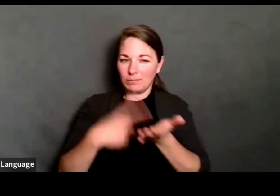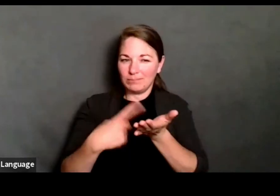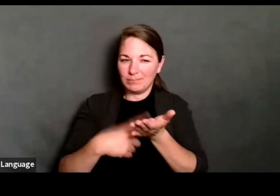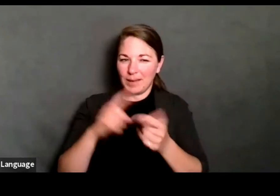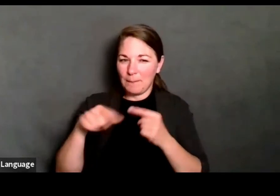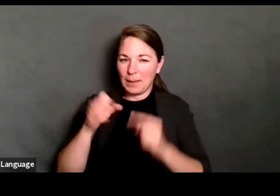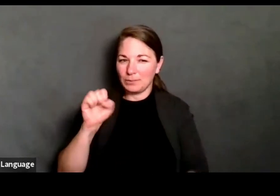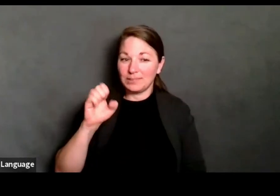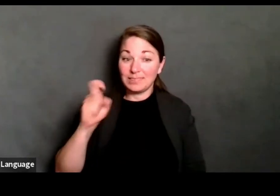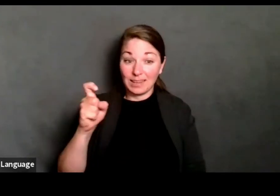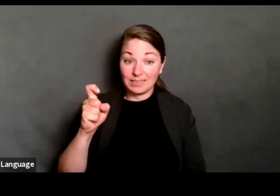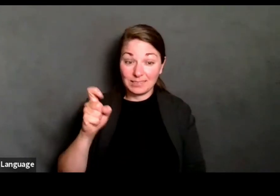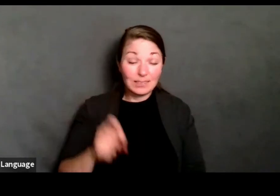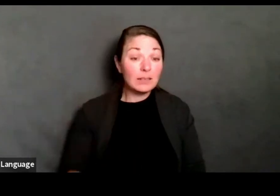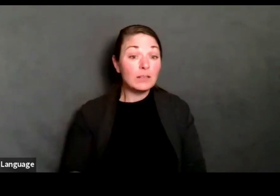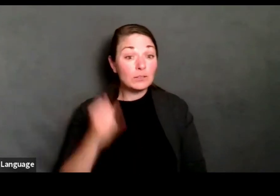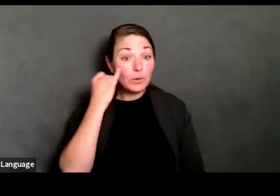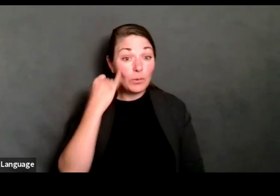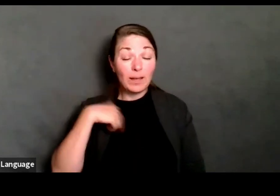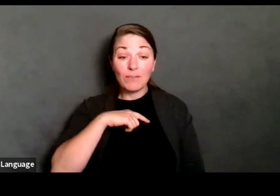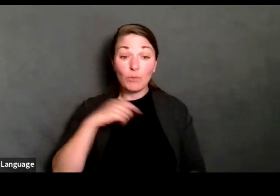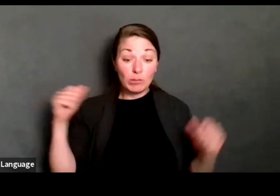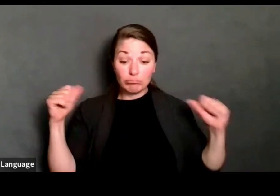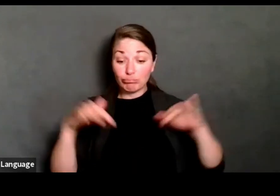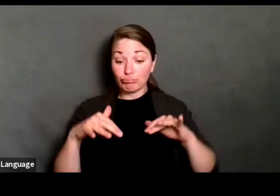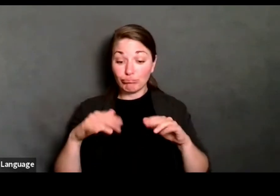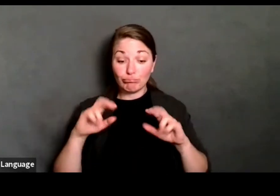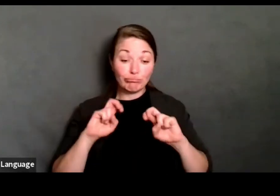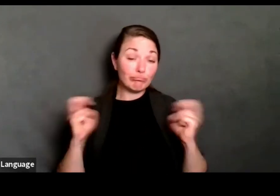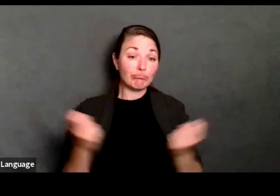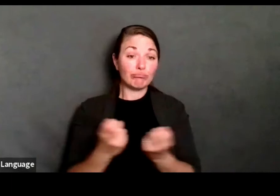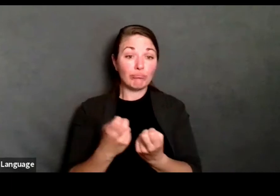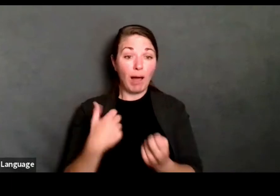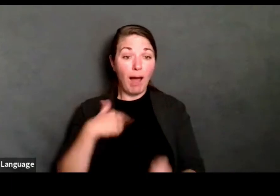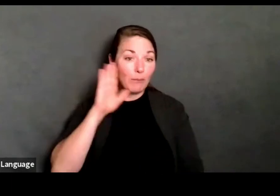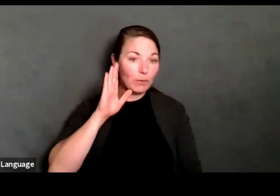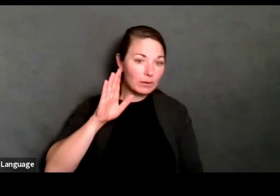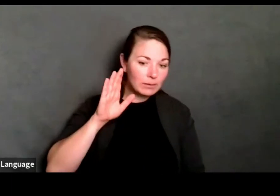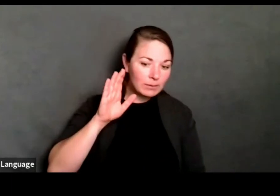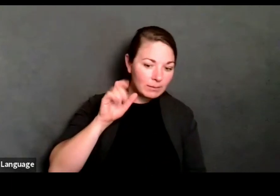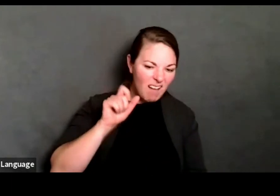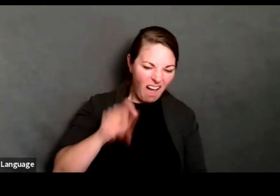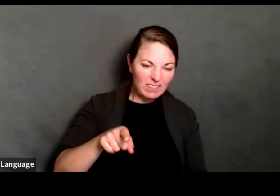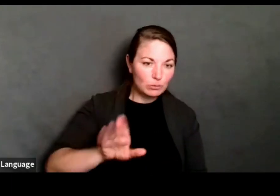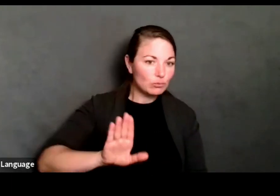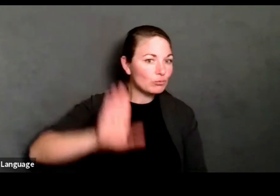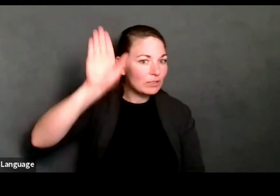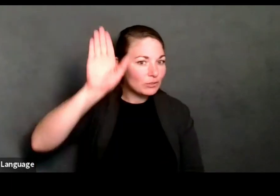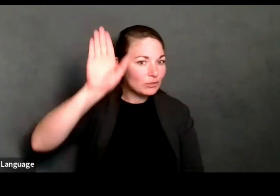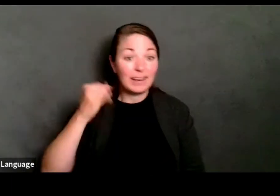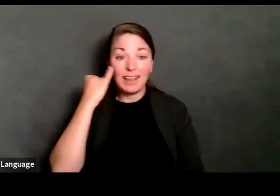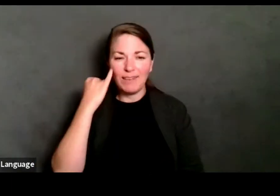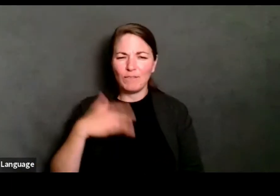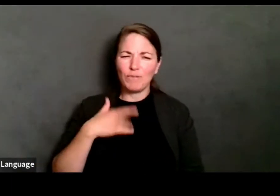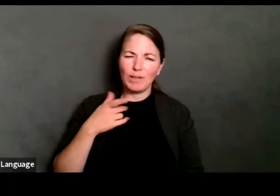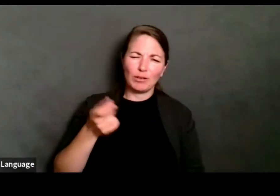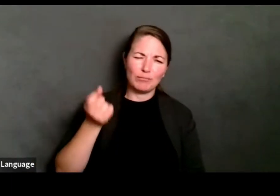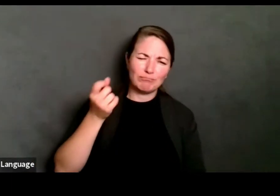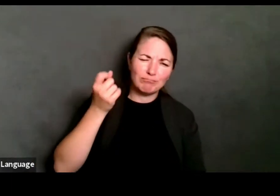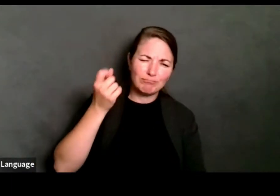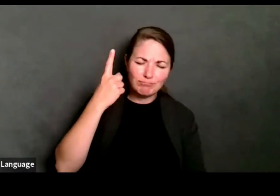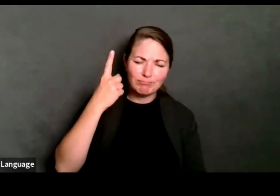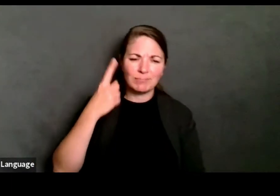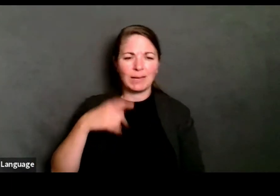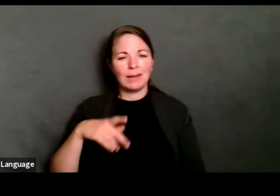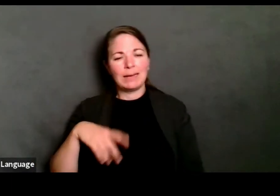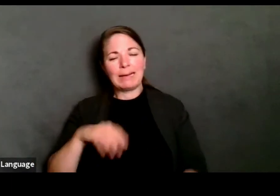person together, I'd ask you all to raise your hand if you feel that at any point in your education, you received really clear, comprehensive,